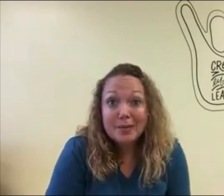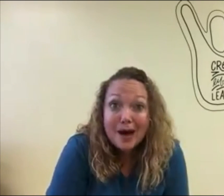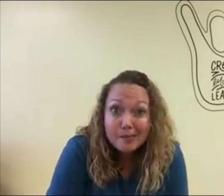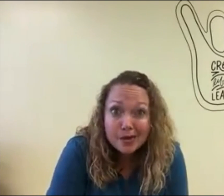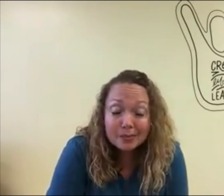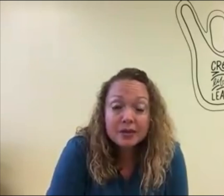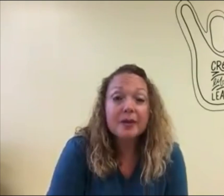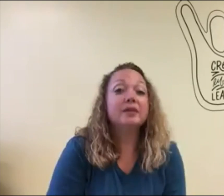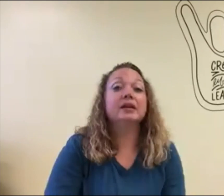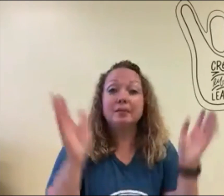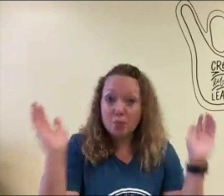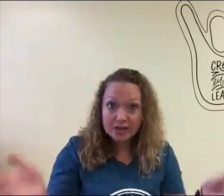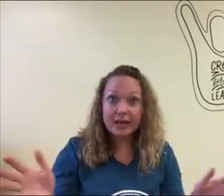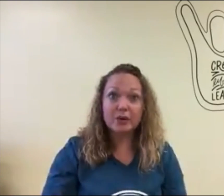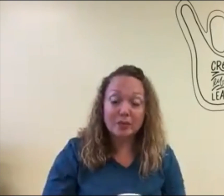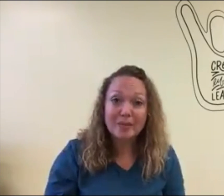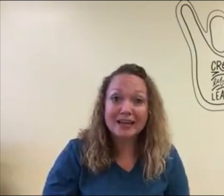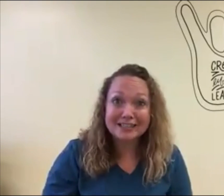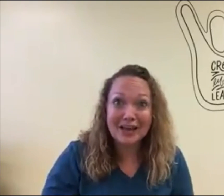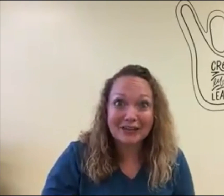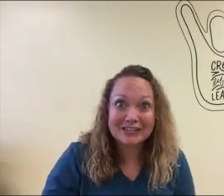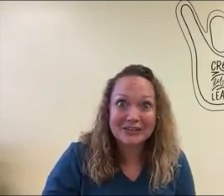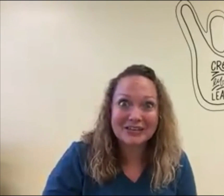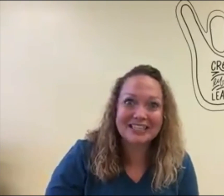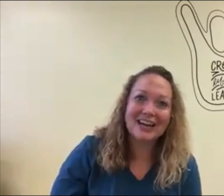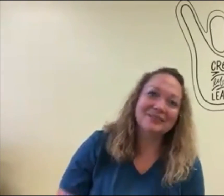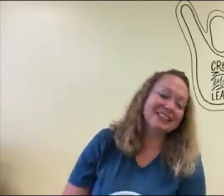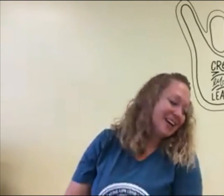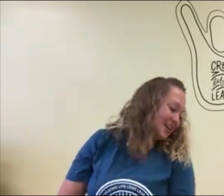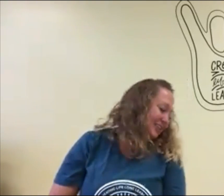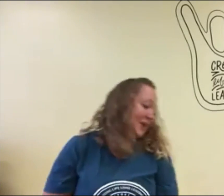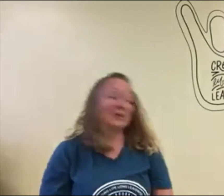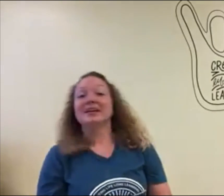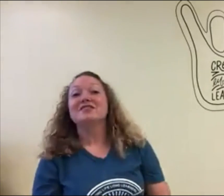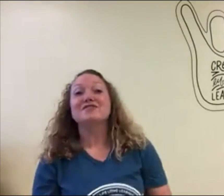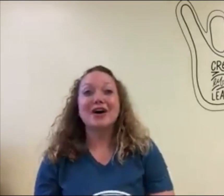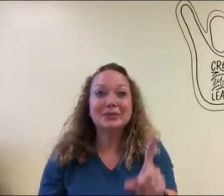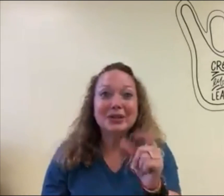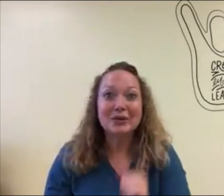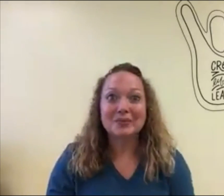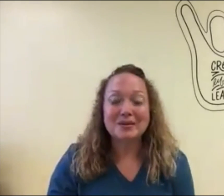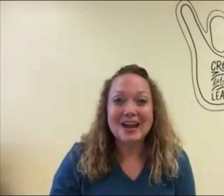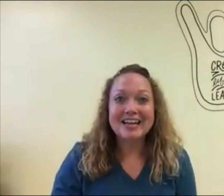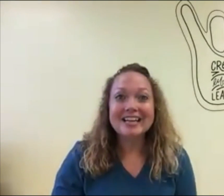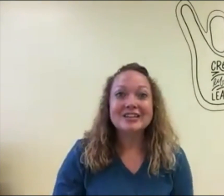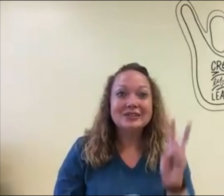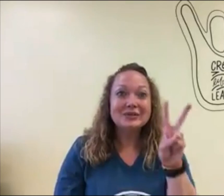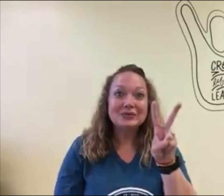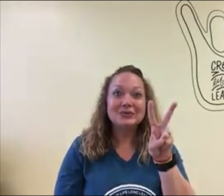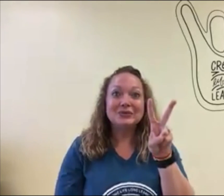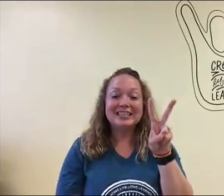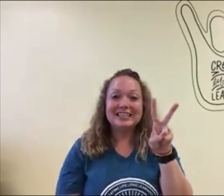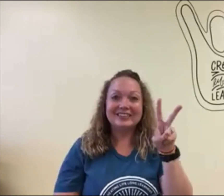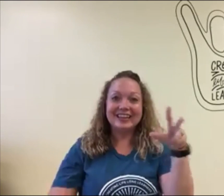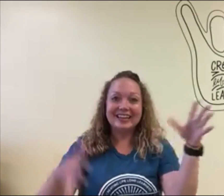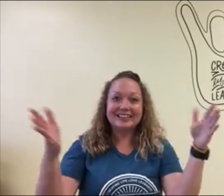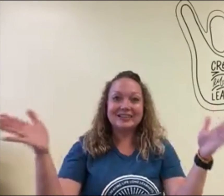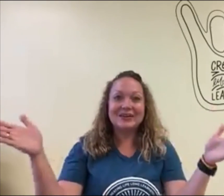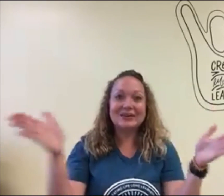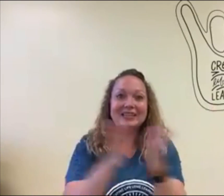But one day we will be back together in story times. So follow along with me, ready? two little hands go clap, clap,